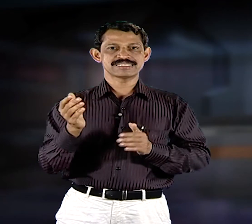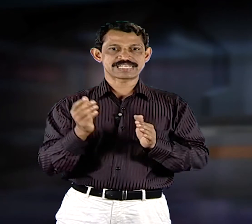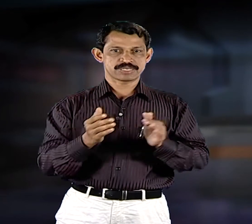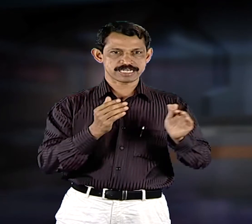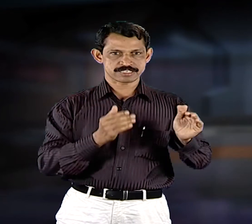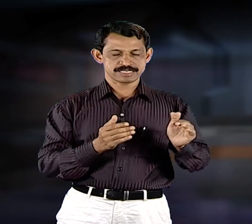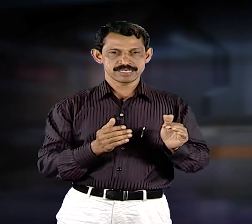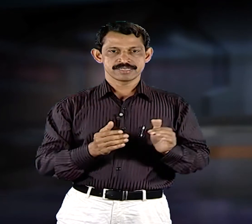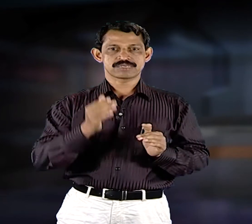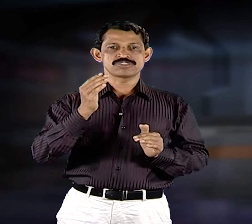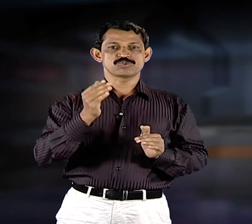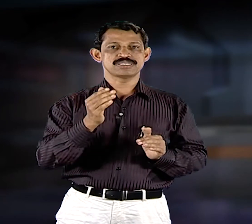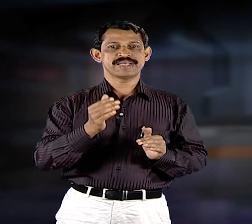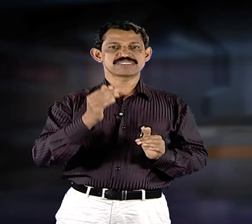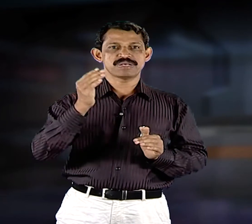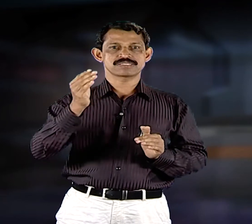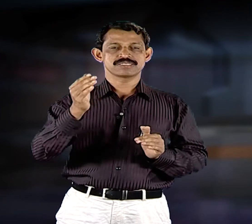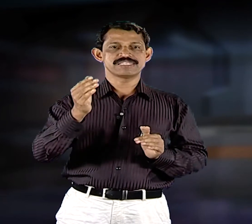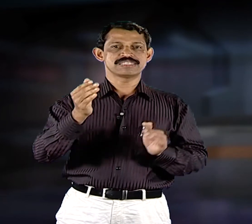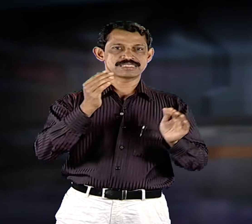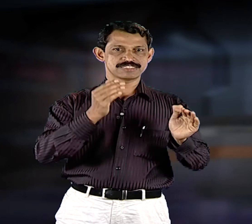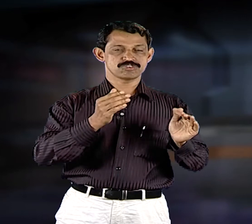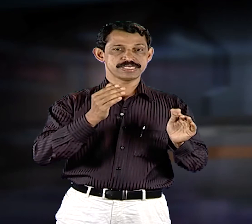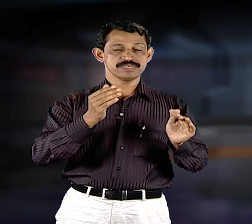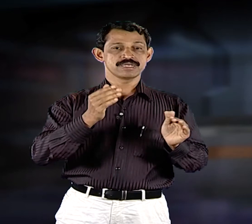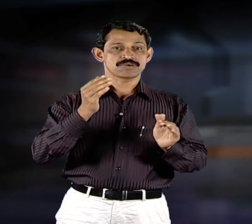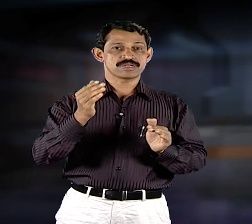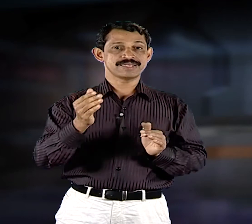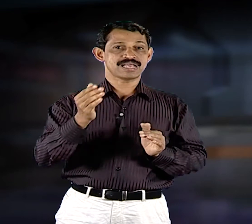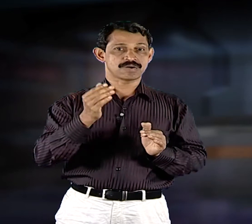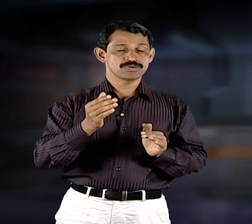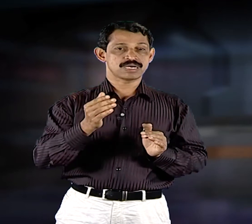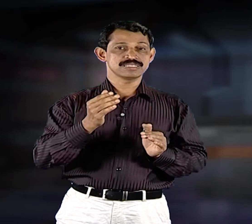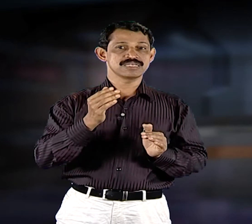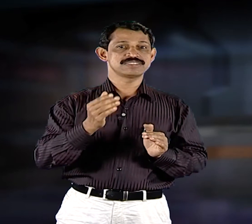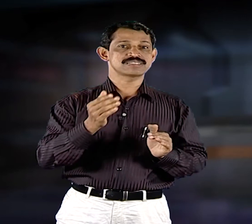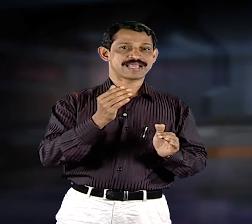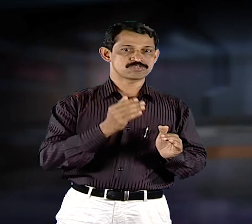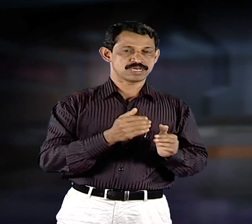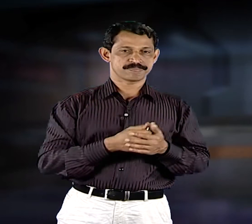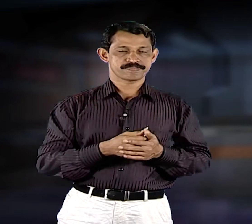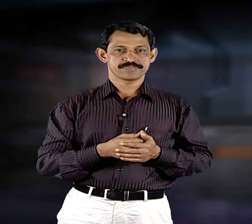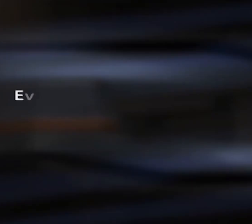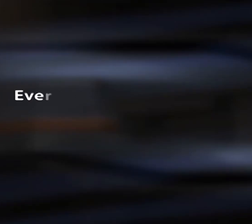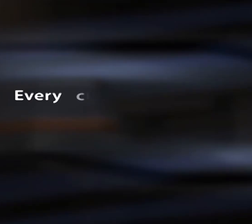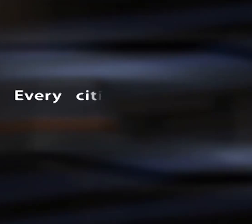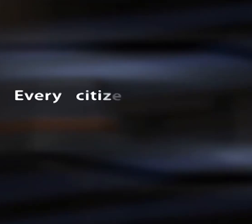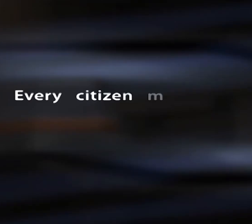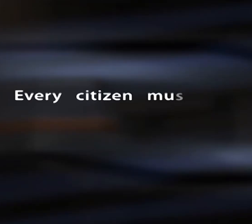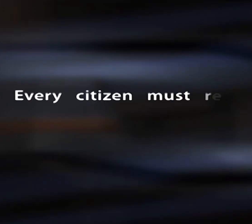secular country, the Constitution expects its citizens to be tolerant about other religions as well. Every citizen